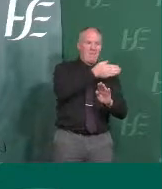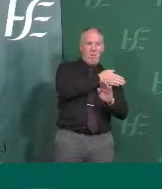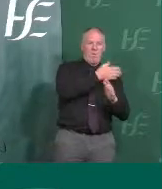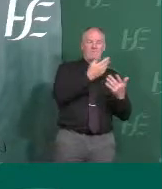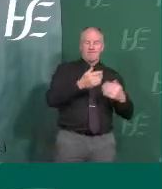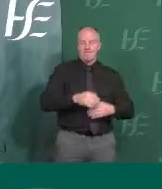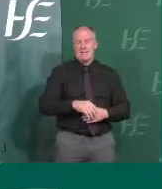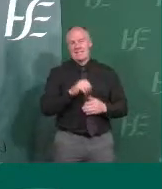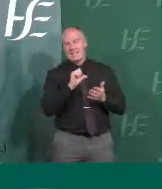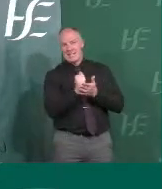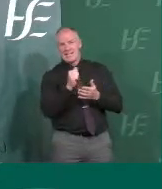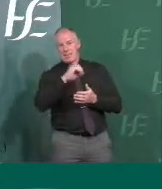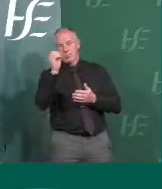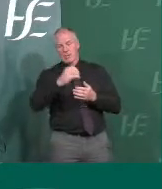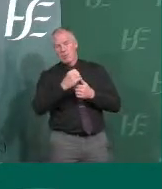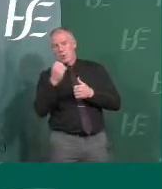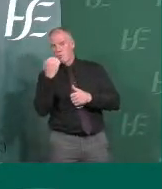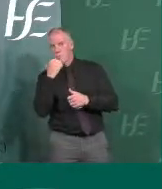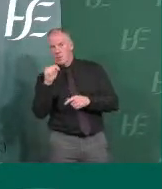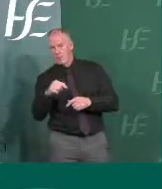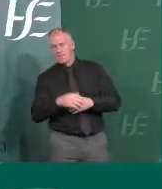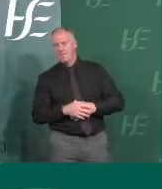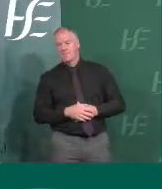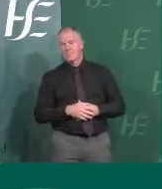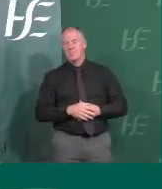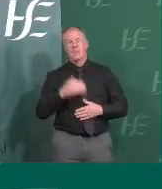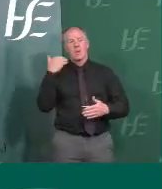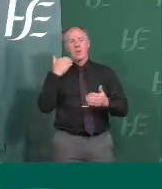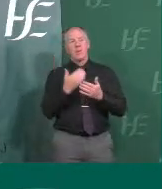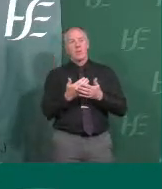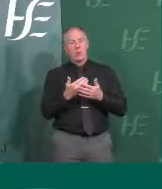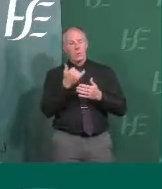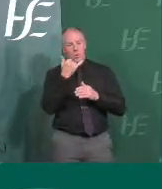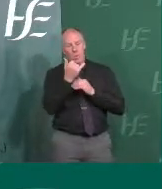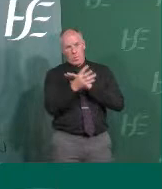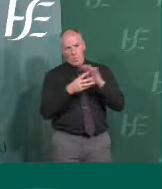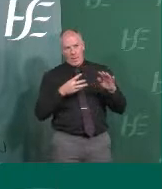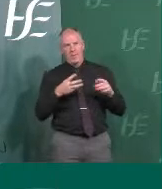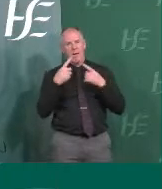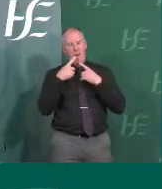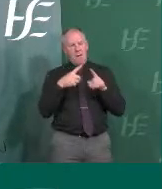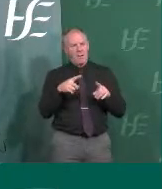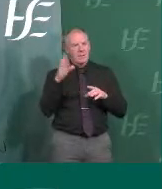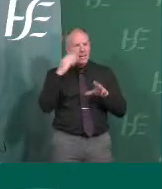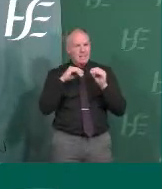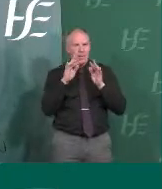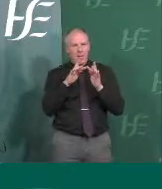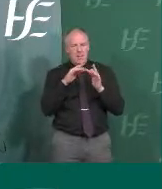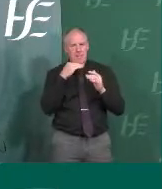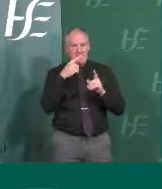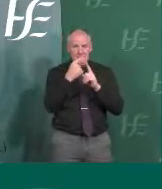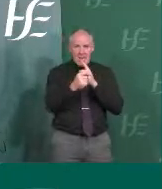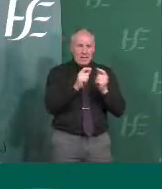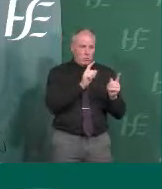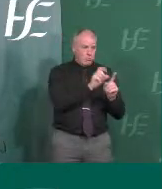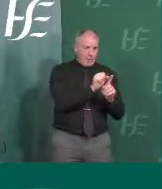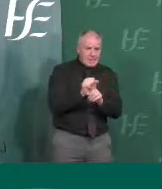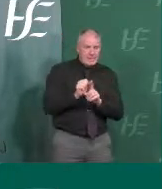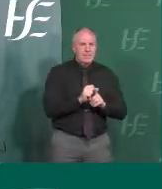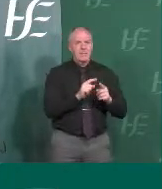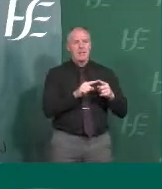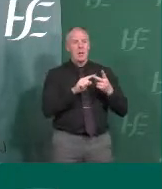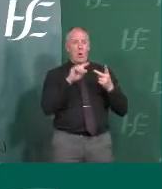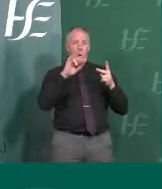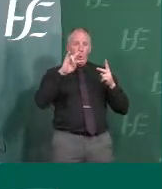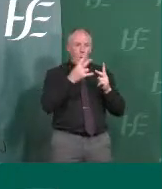respectively. During the week, we launched our List Your Contacts portal. This enables faster tracing, quicker notification to